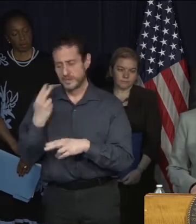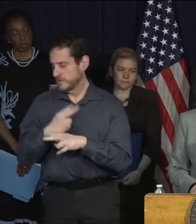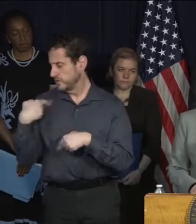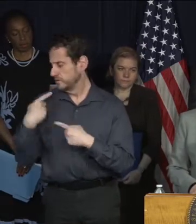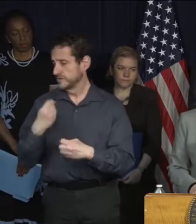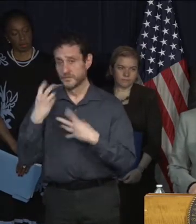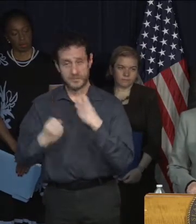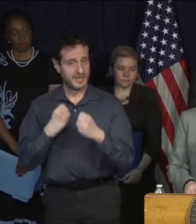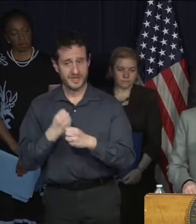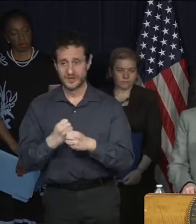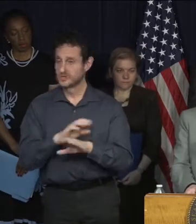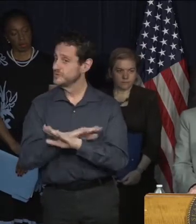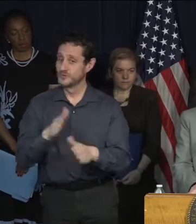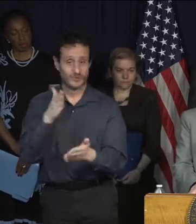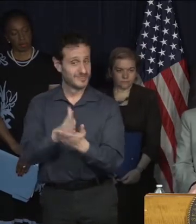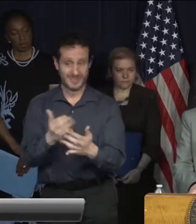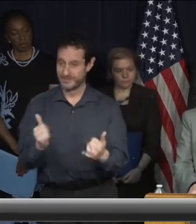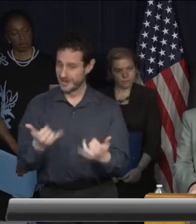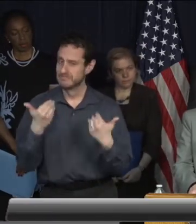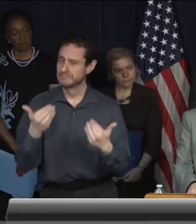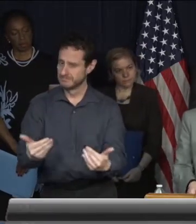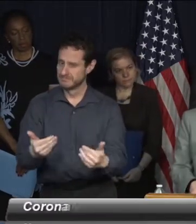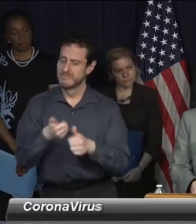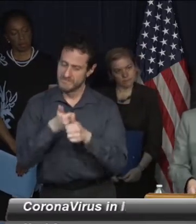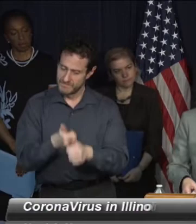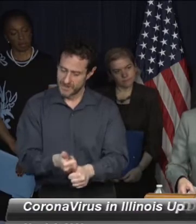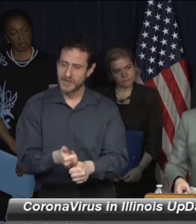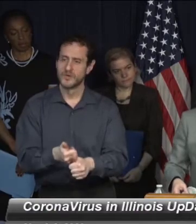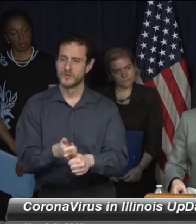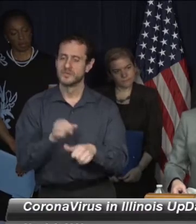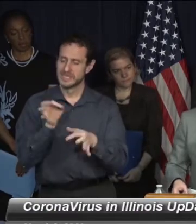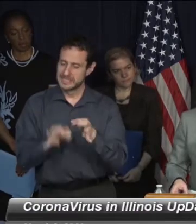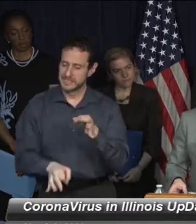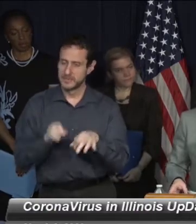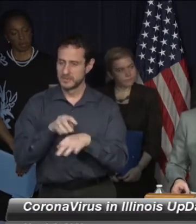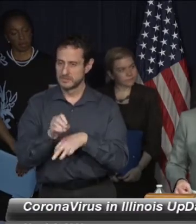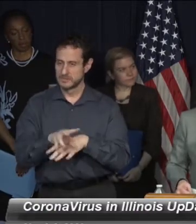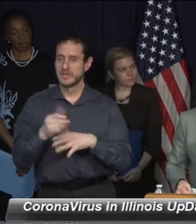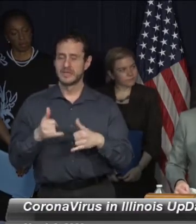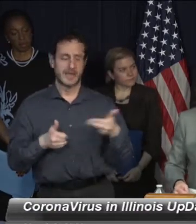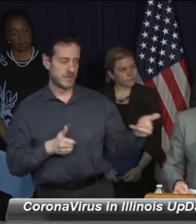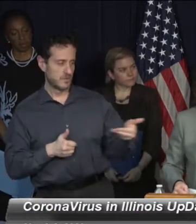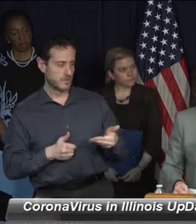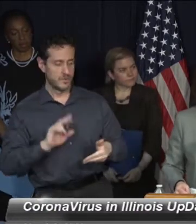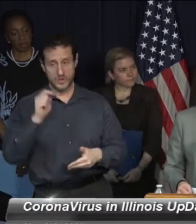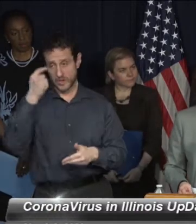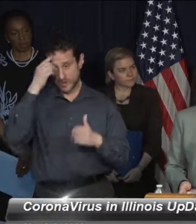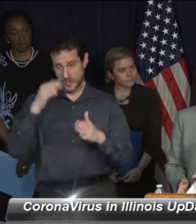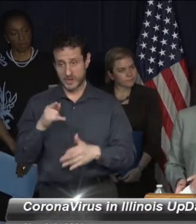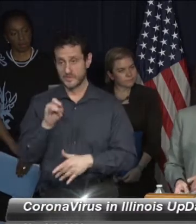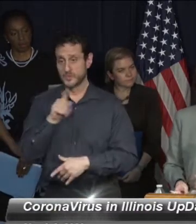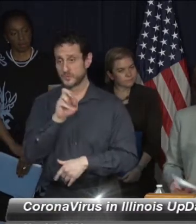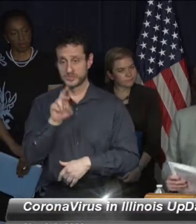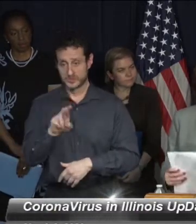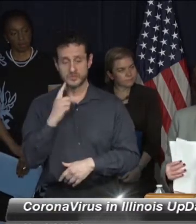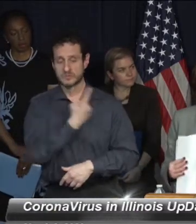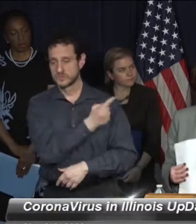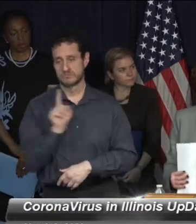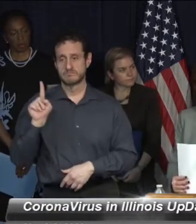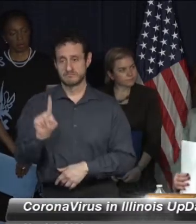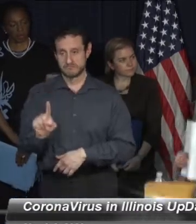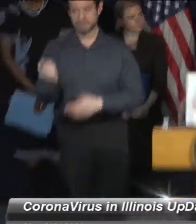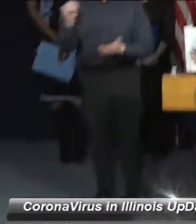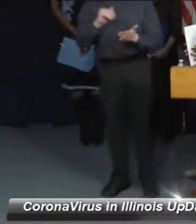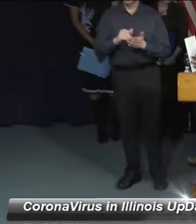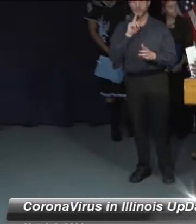stop now. At this time, I would like to invite Governor Pritzker to come back, and we will answer any questions that you might